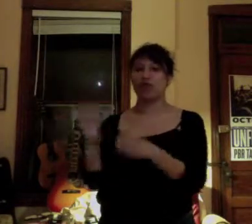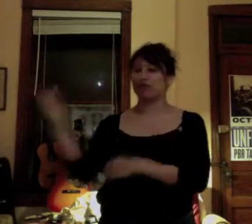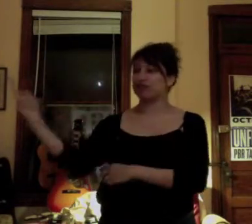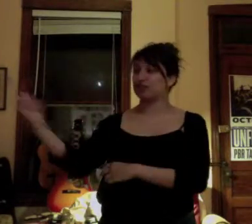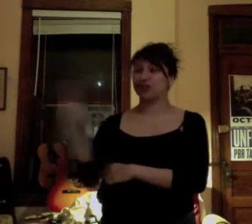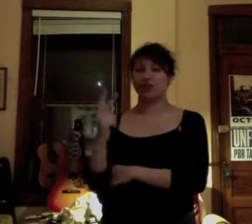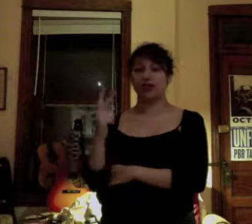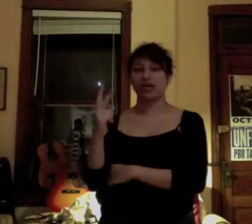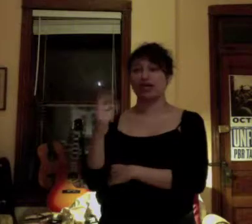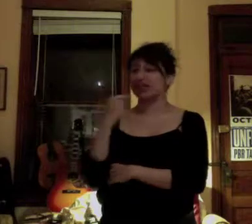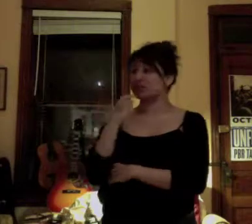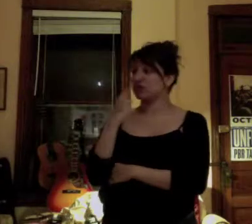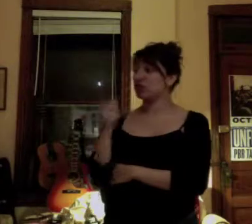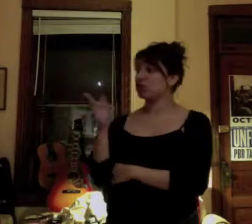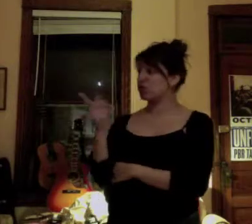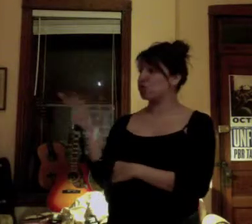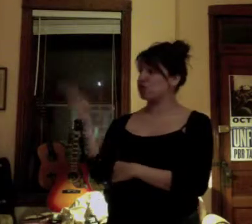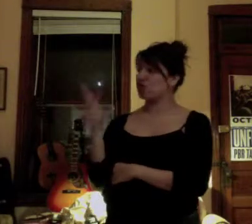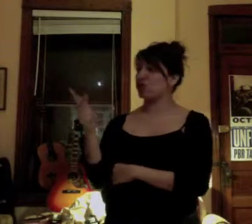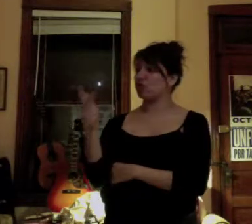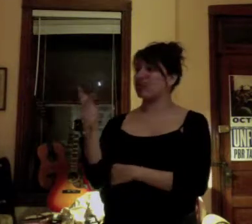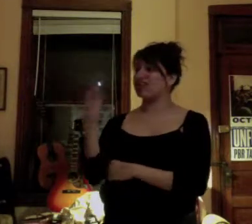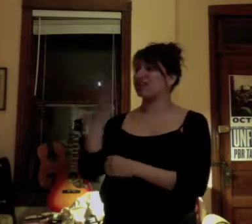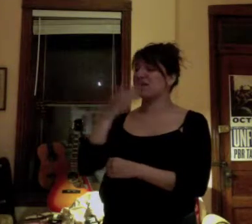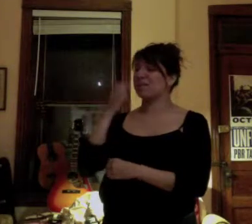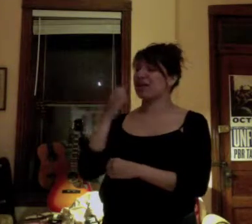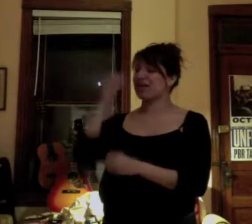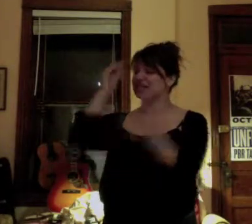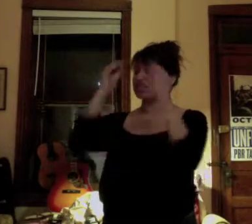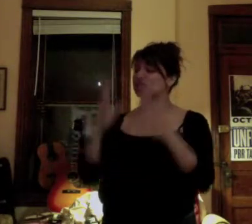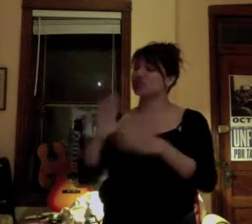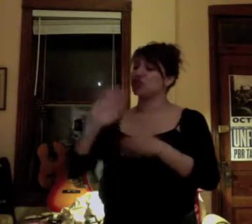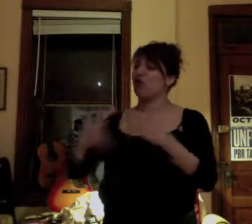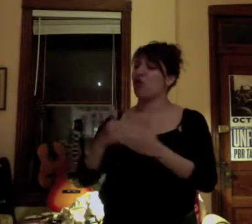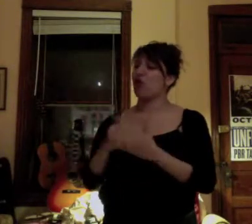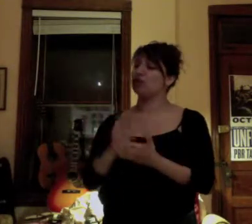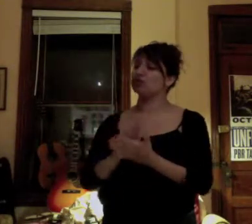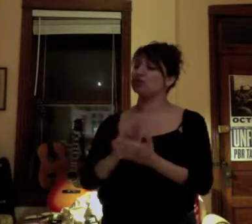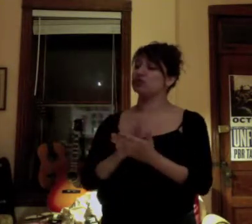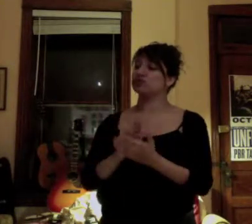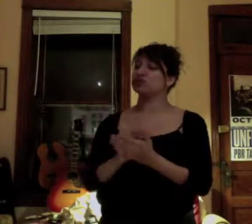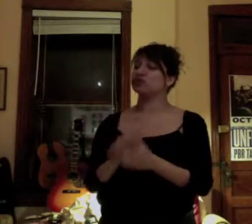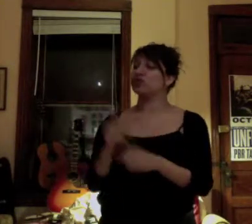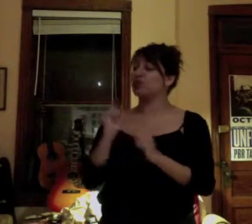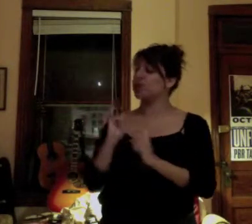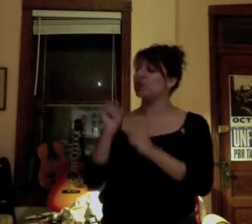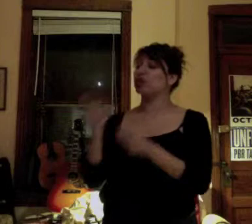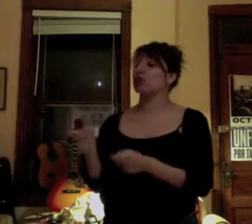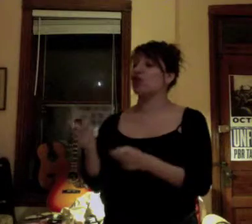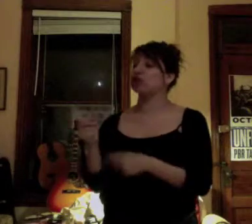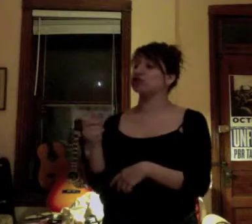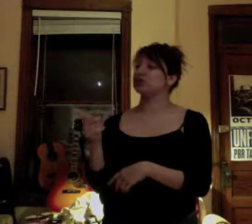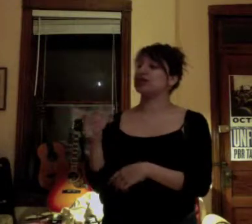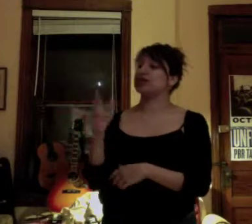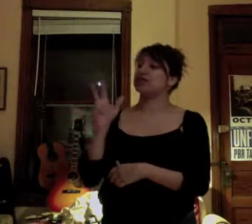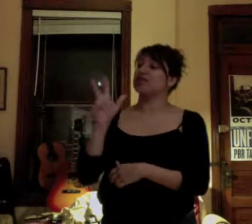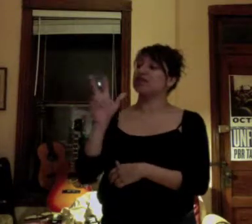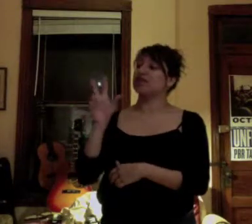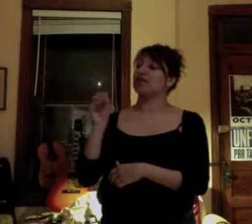students. These teachers were asked, don't tell any of the students or the parents about this. At the end